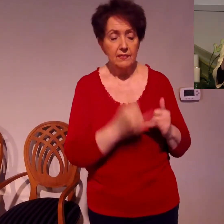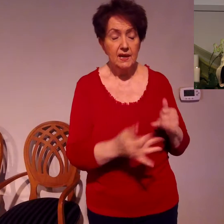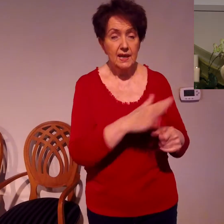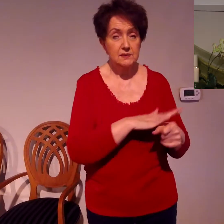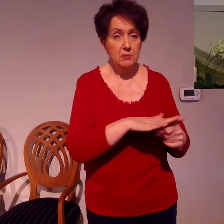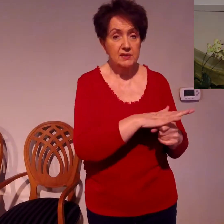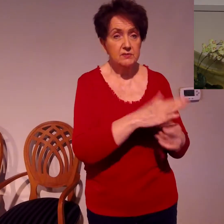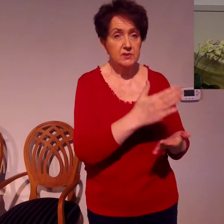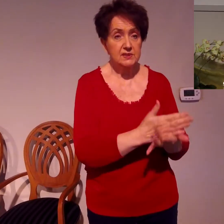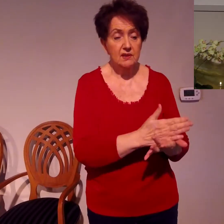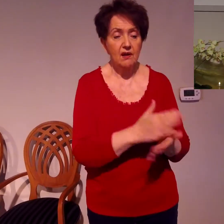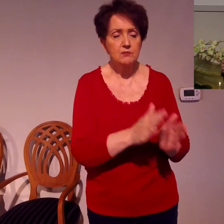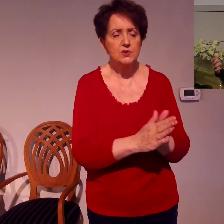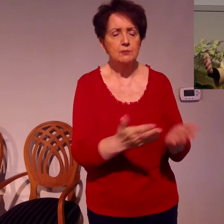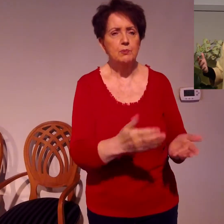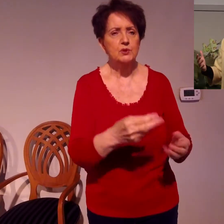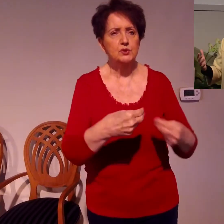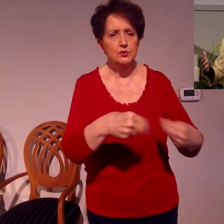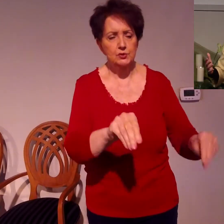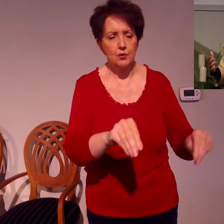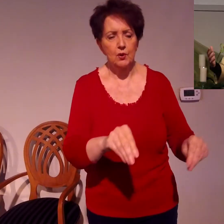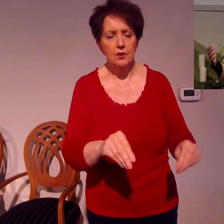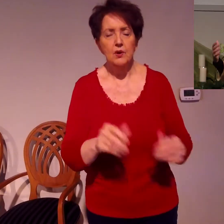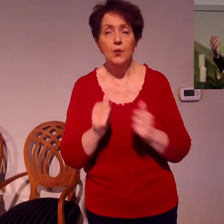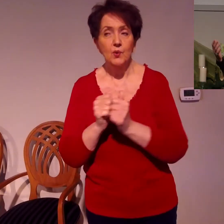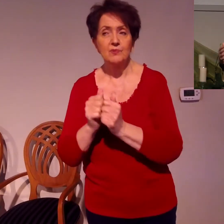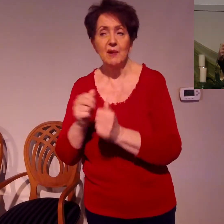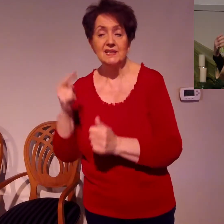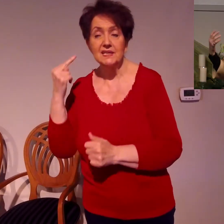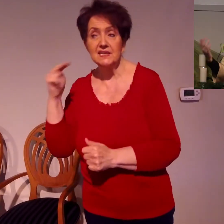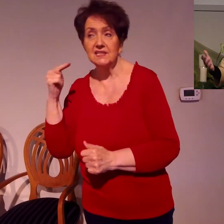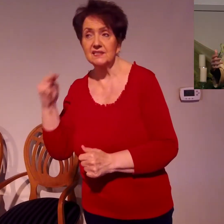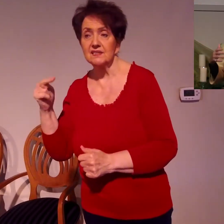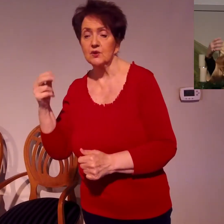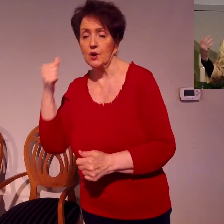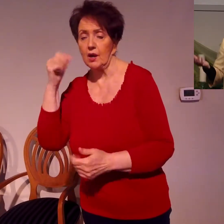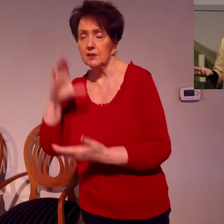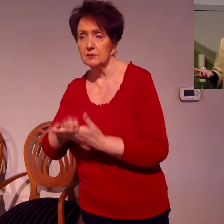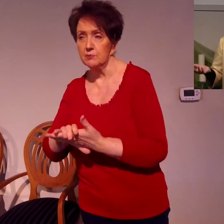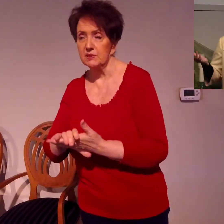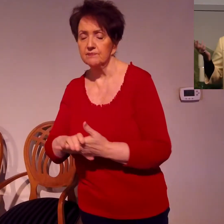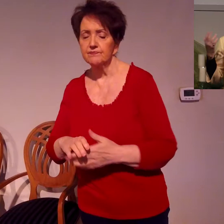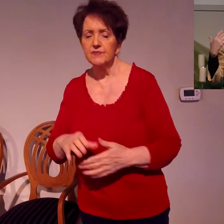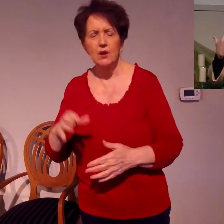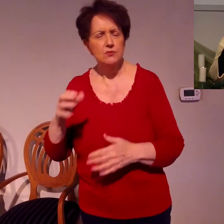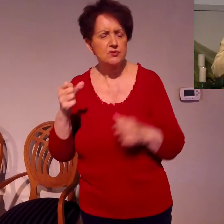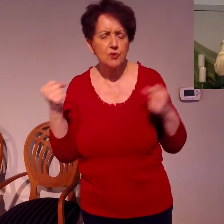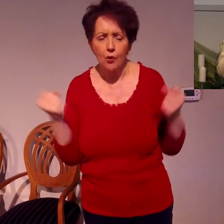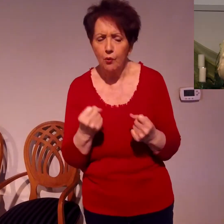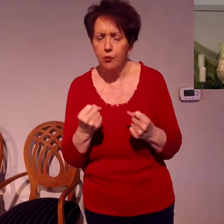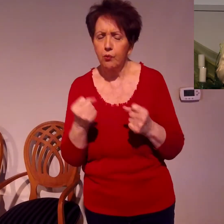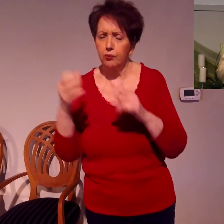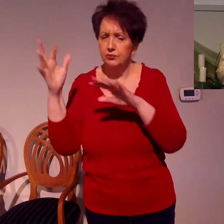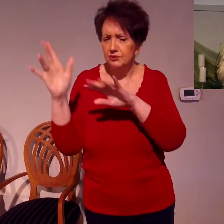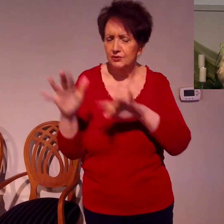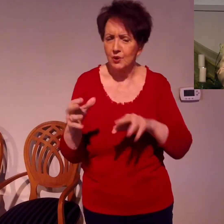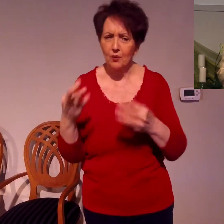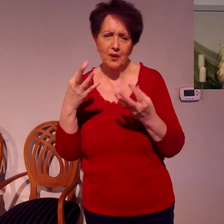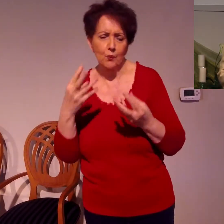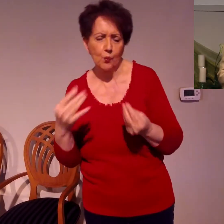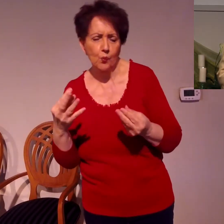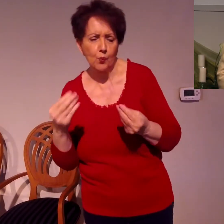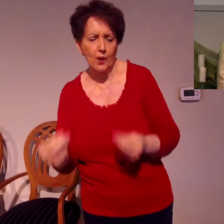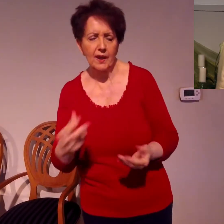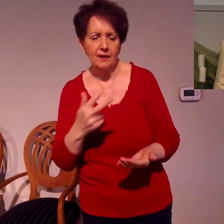was a bookstore with my niece and her husband, and it was cold and it was snowy and it was wet, and before we pulled up I said rock